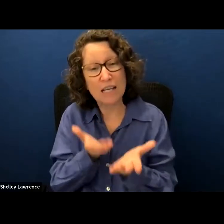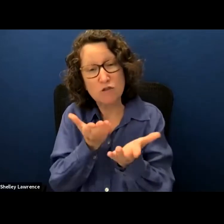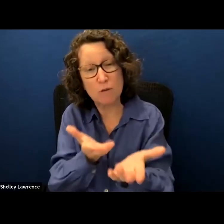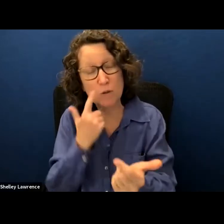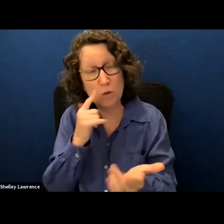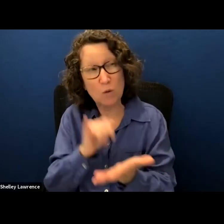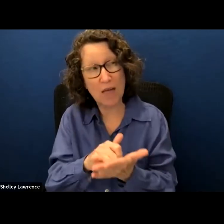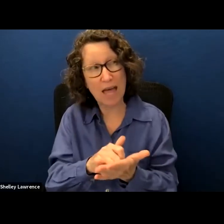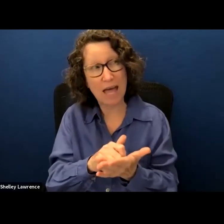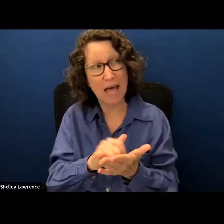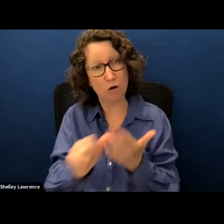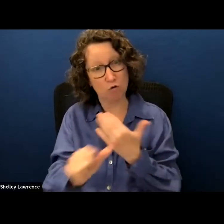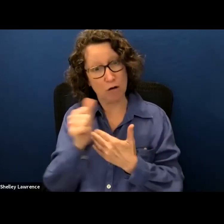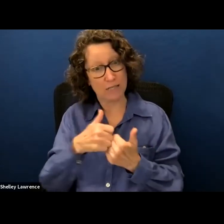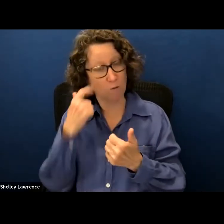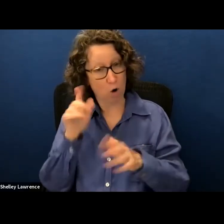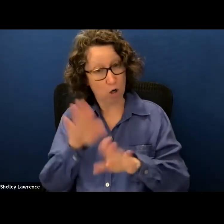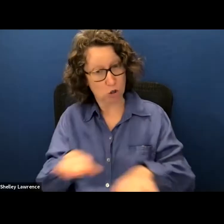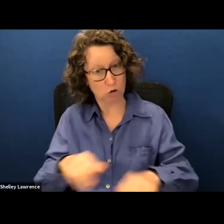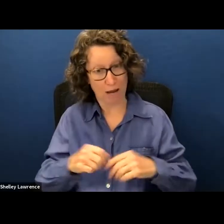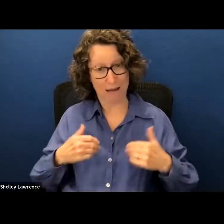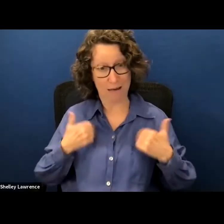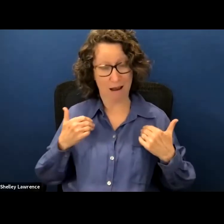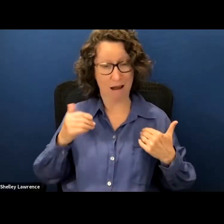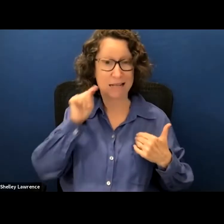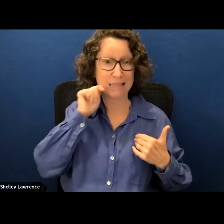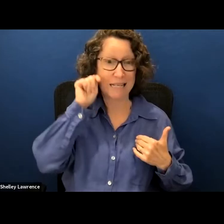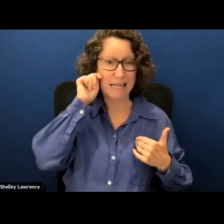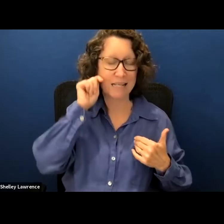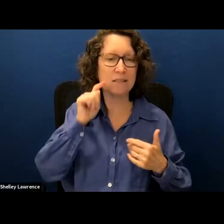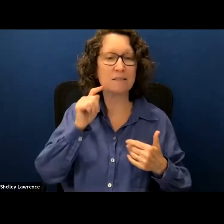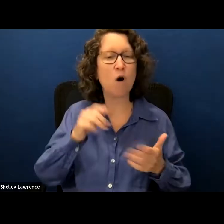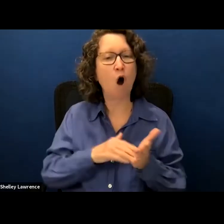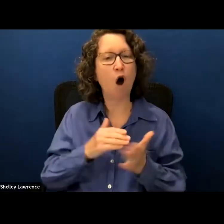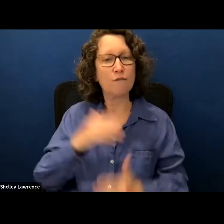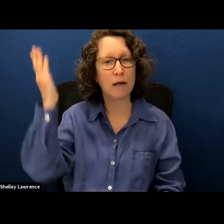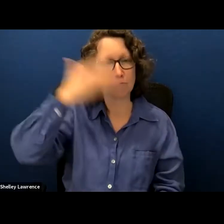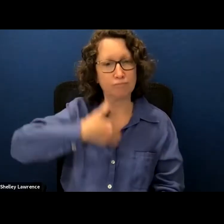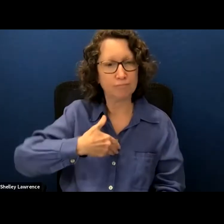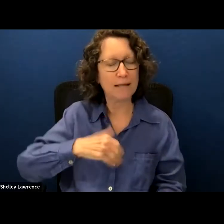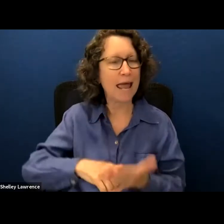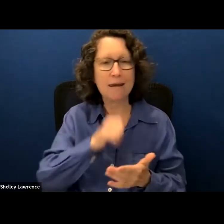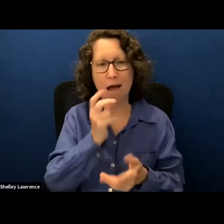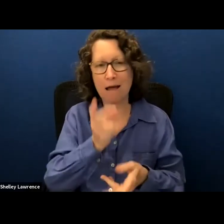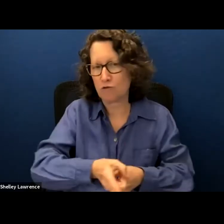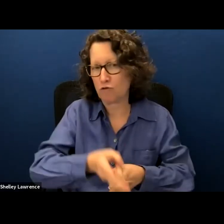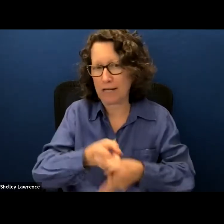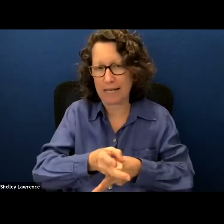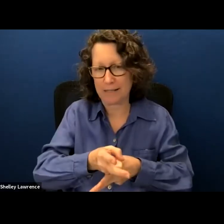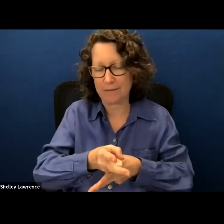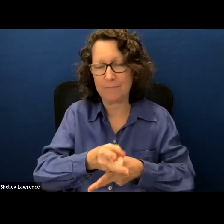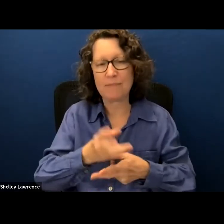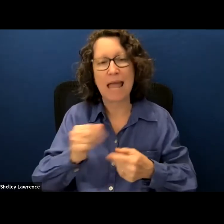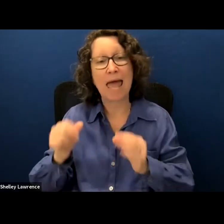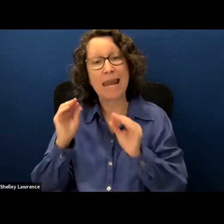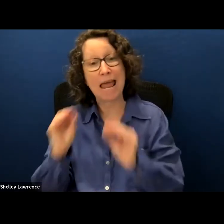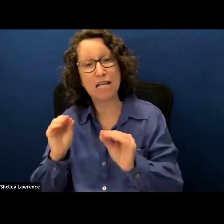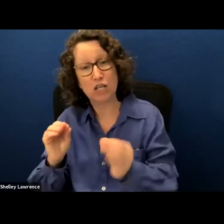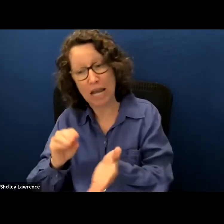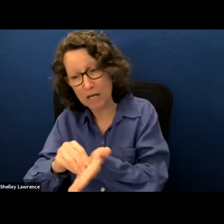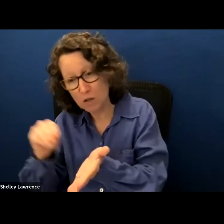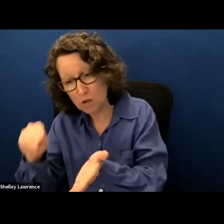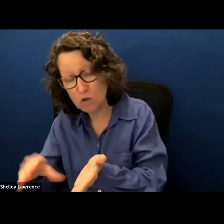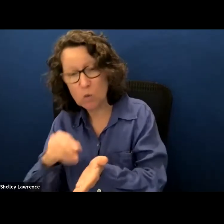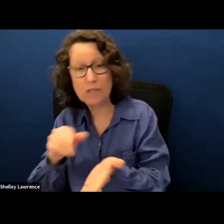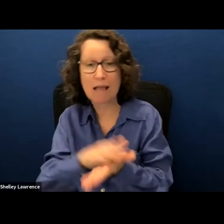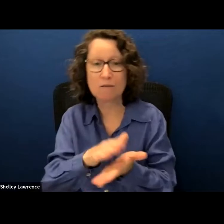to suicide risk in children and adolescents often go unnoticed and untreated, and that educating students and